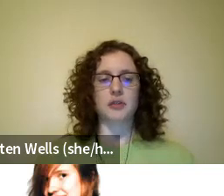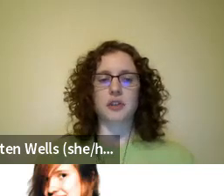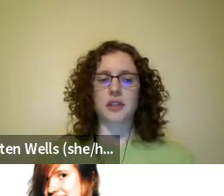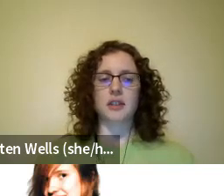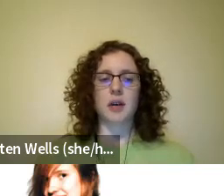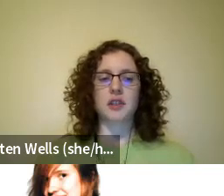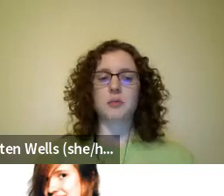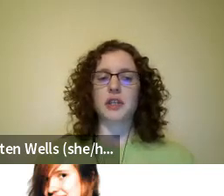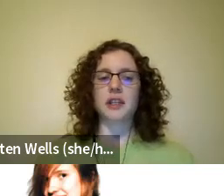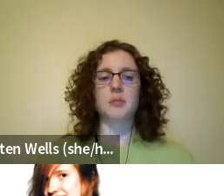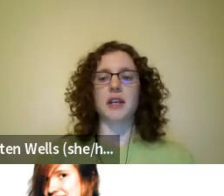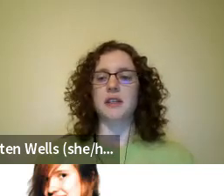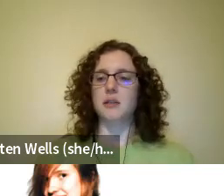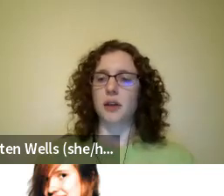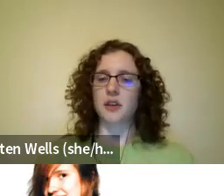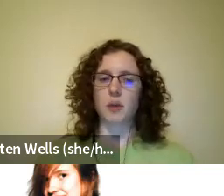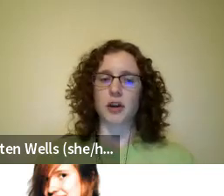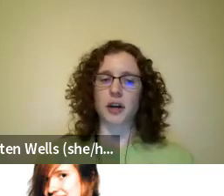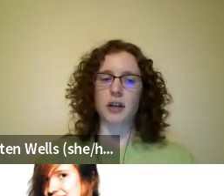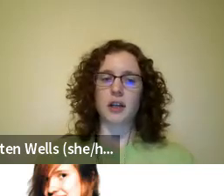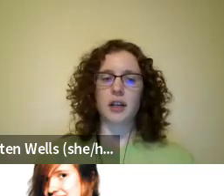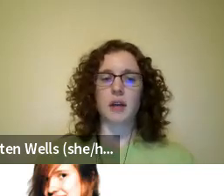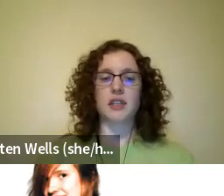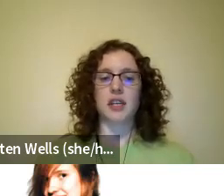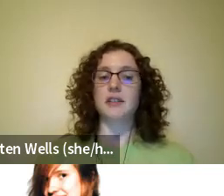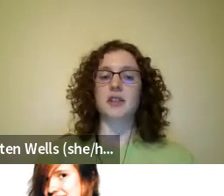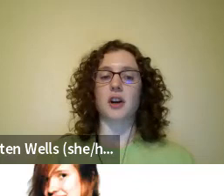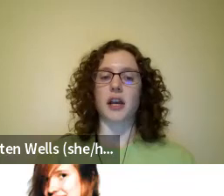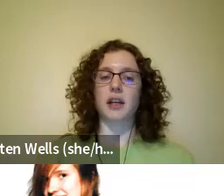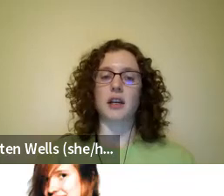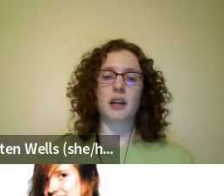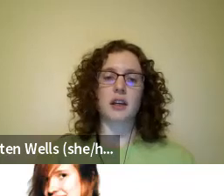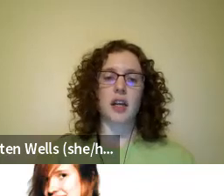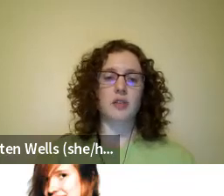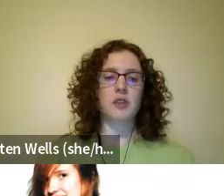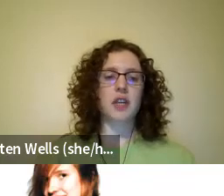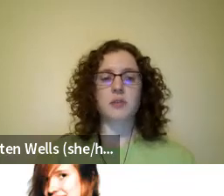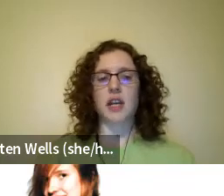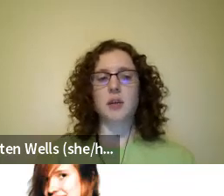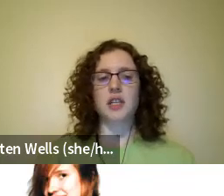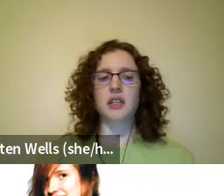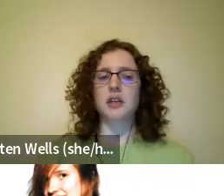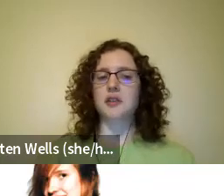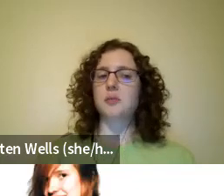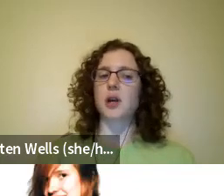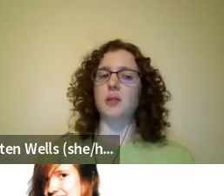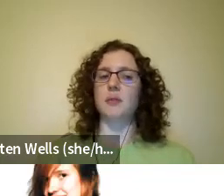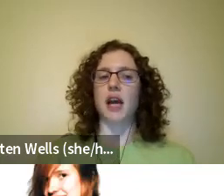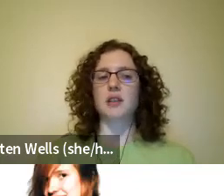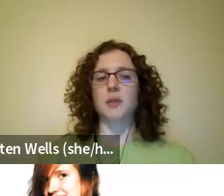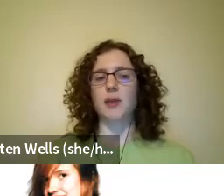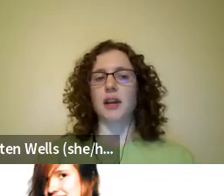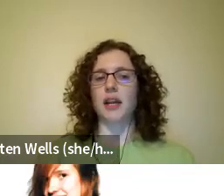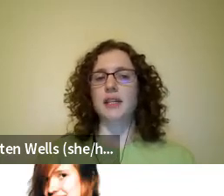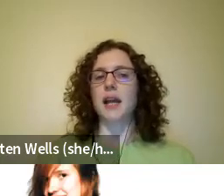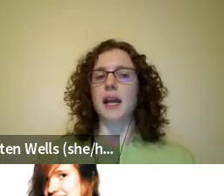of resources, I was completely dependent upon this partner. I was an easy target, and the few times anyone did notice the problem and